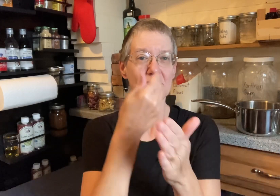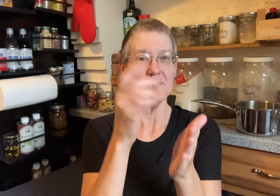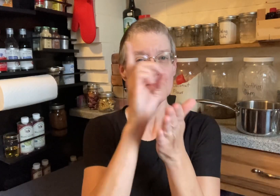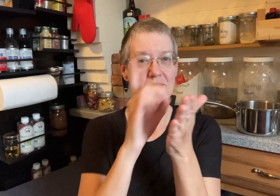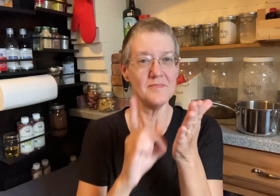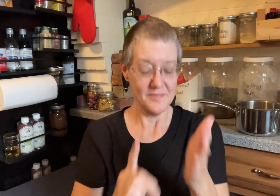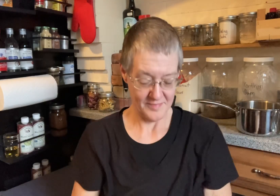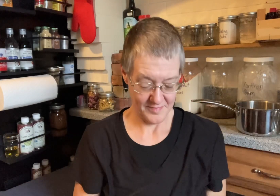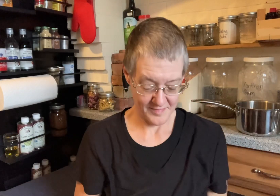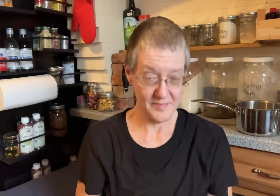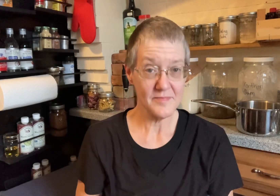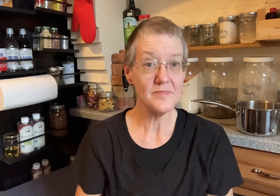The purple and the